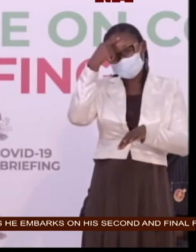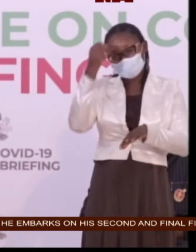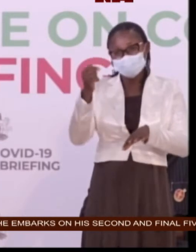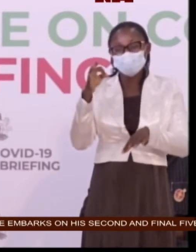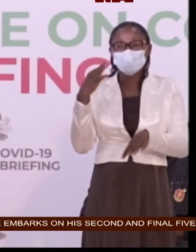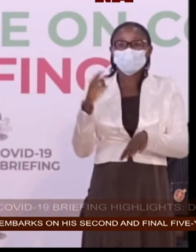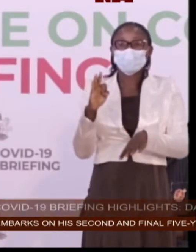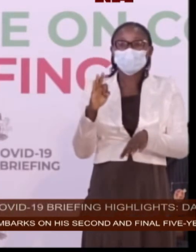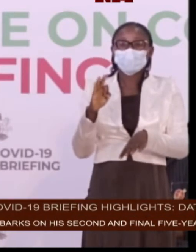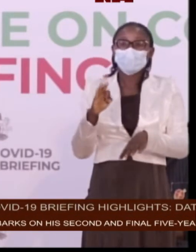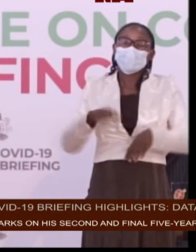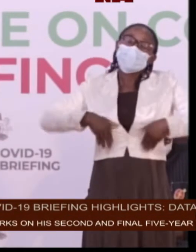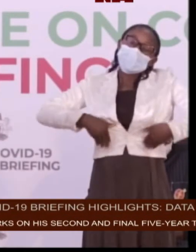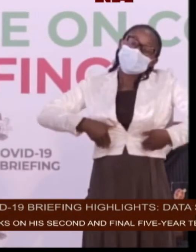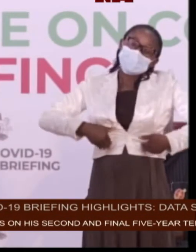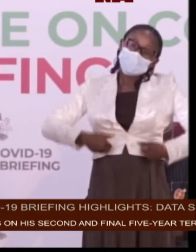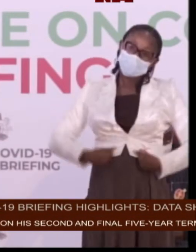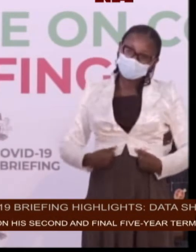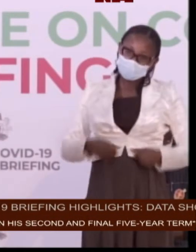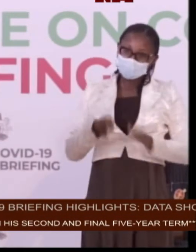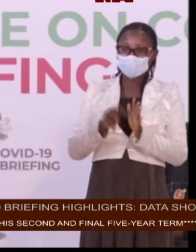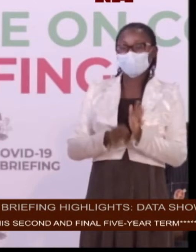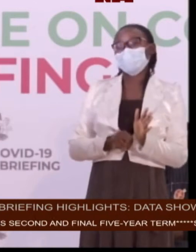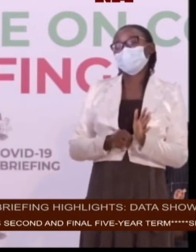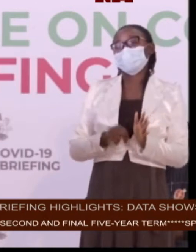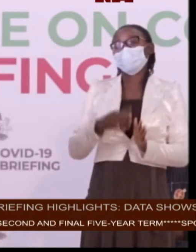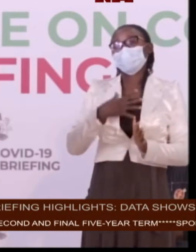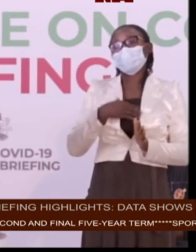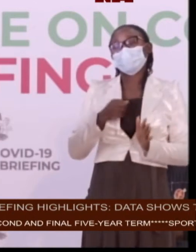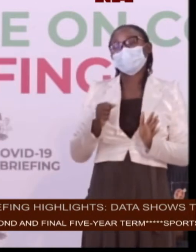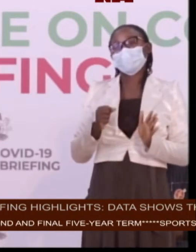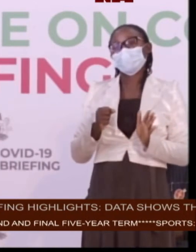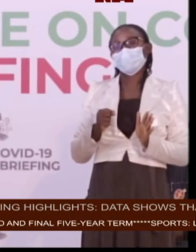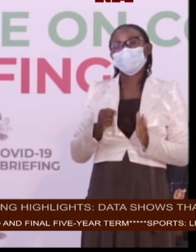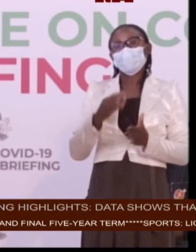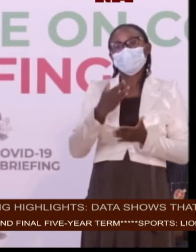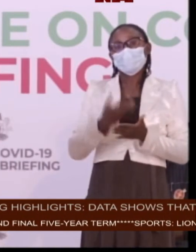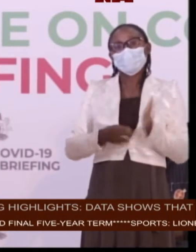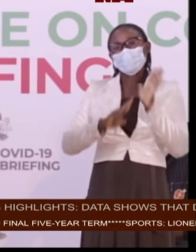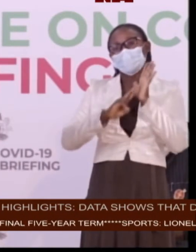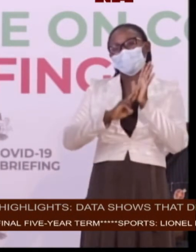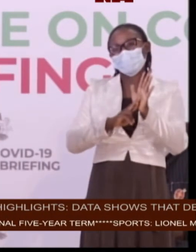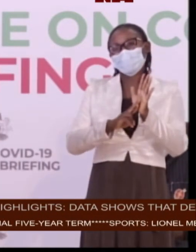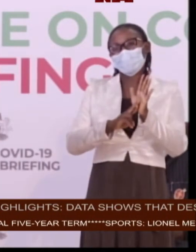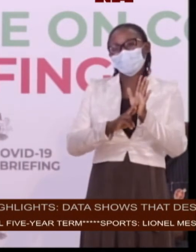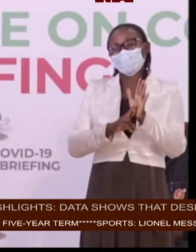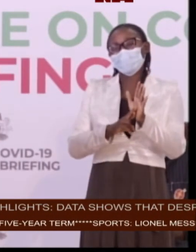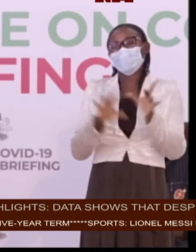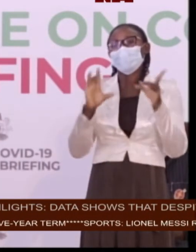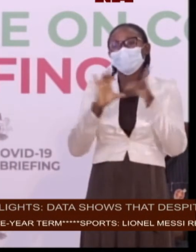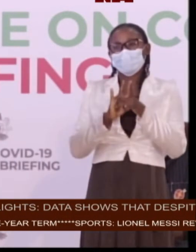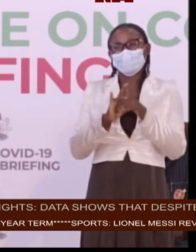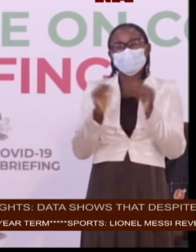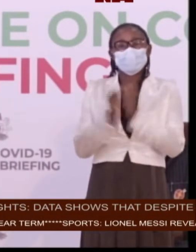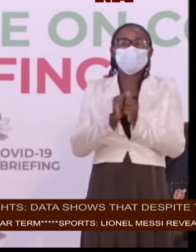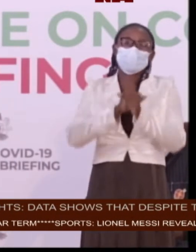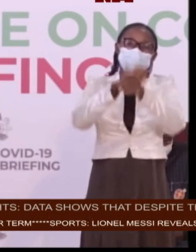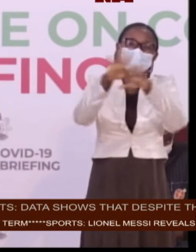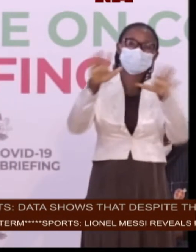because of fatigue and consequential apathy associated with the